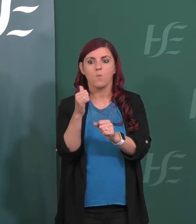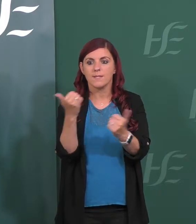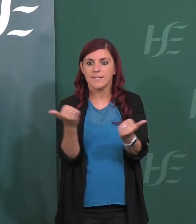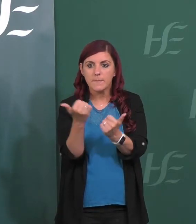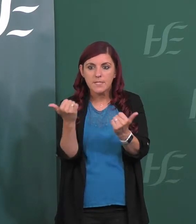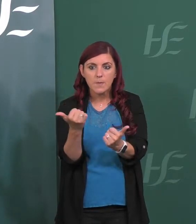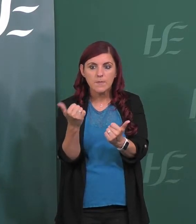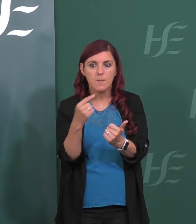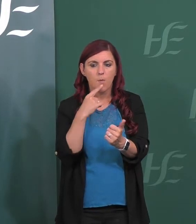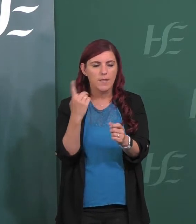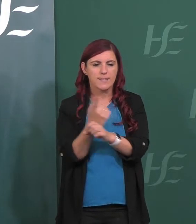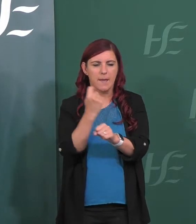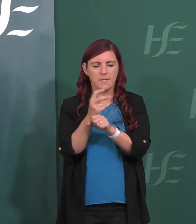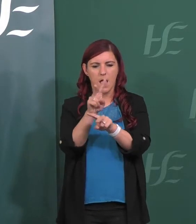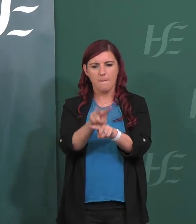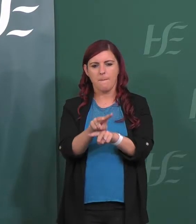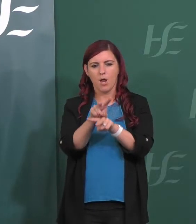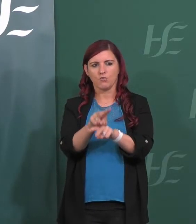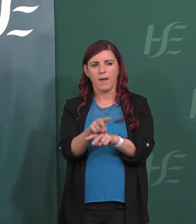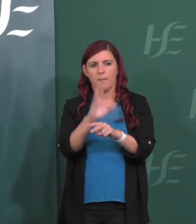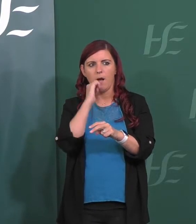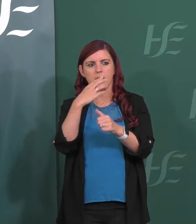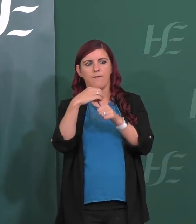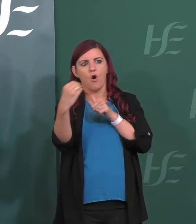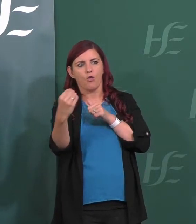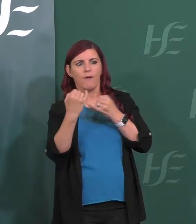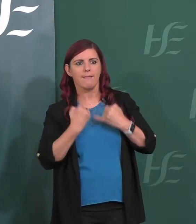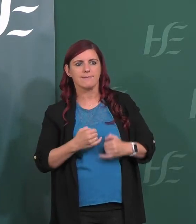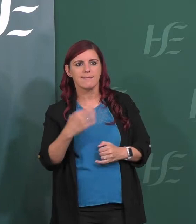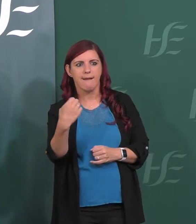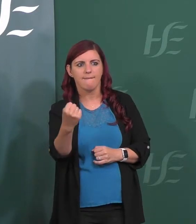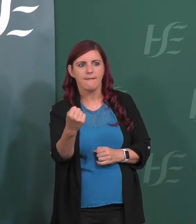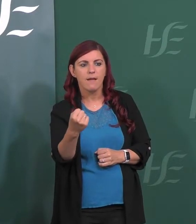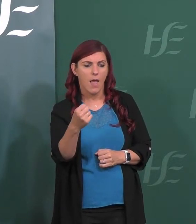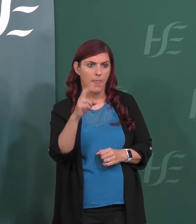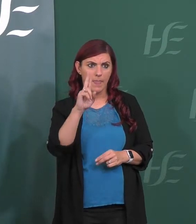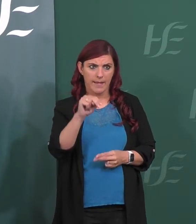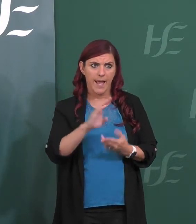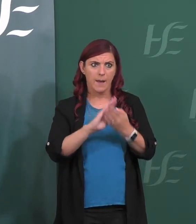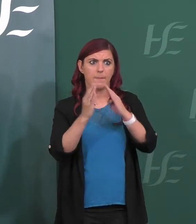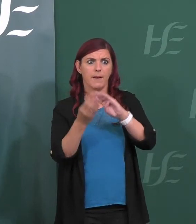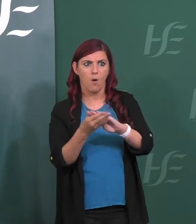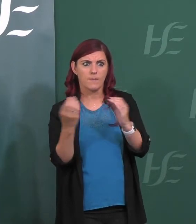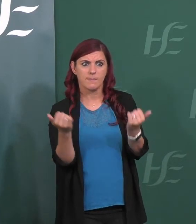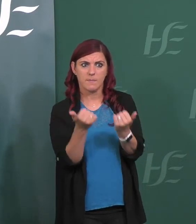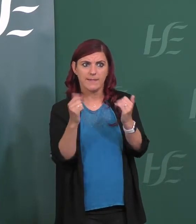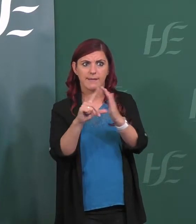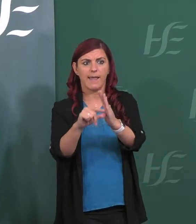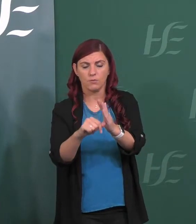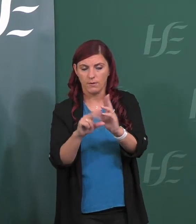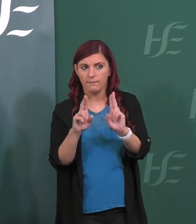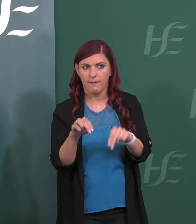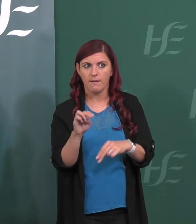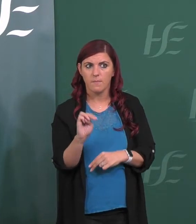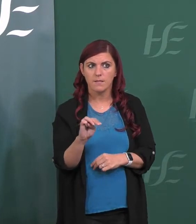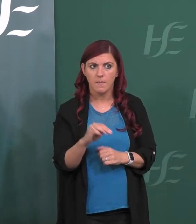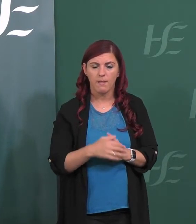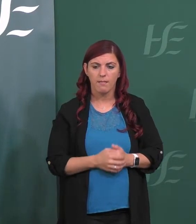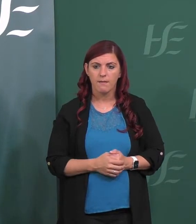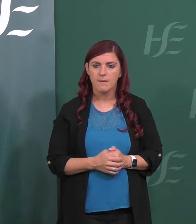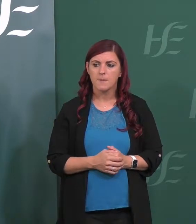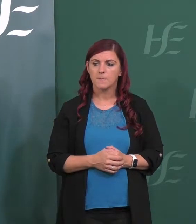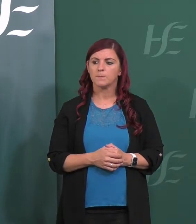being monitored. And just to make the point, some of those can become infectious or symptomatic over time and will be continuously